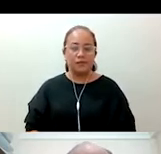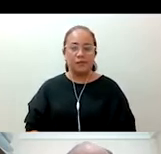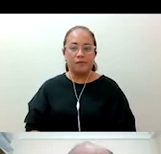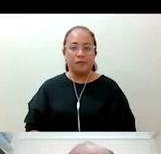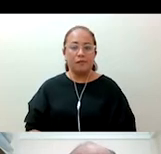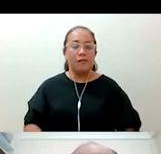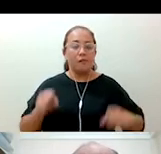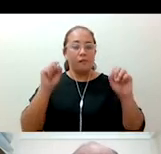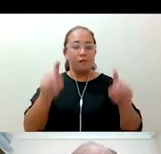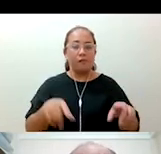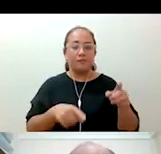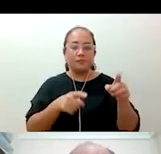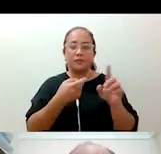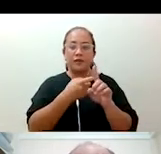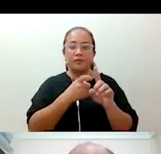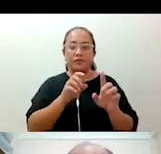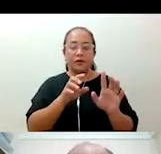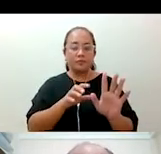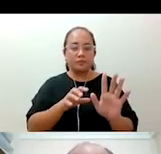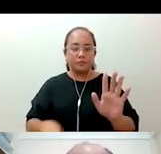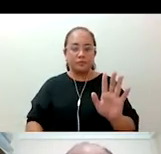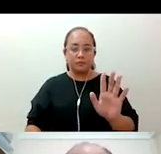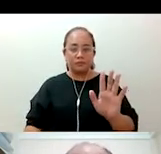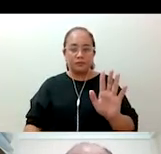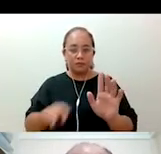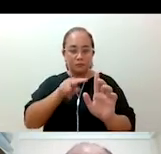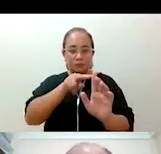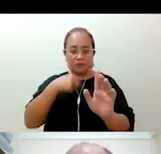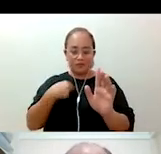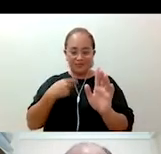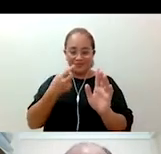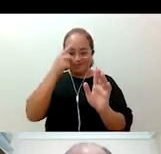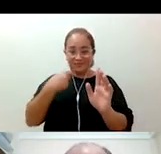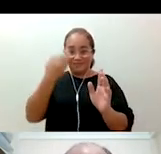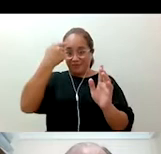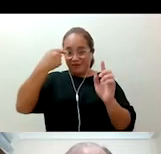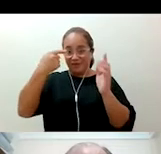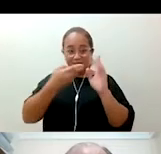Okay, so this is from the perspective of people doing it, right?